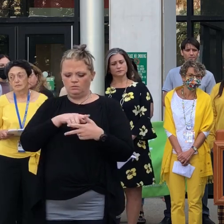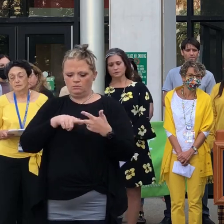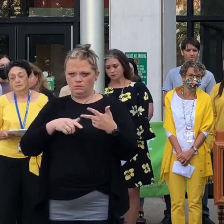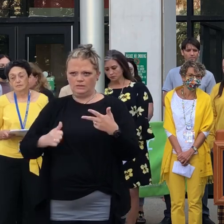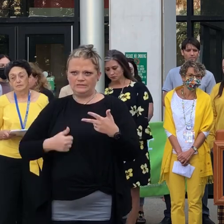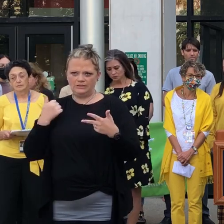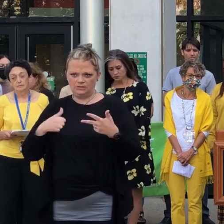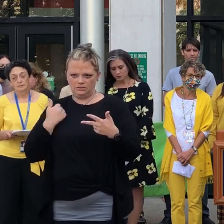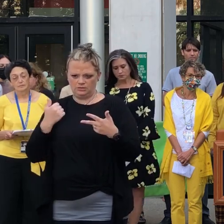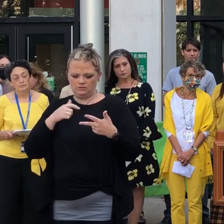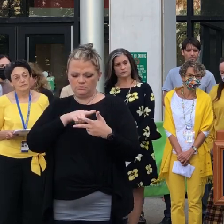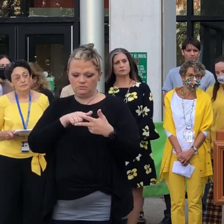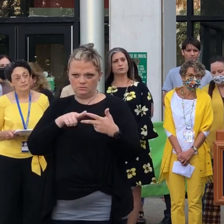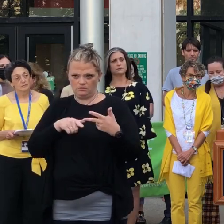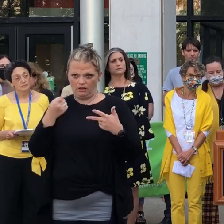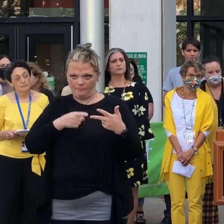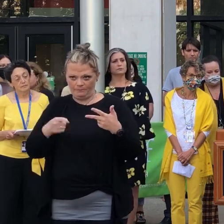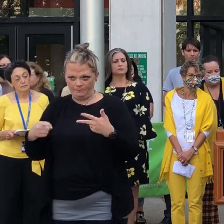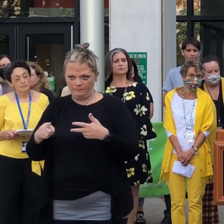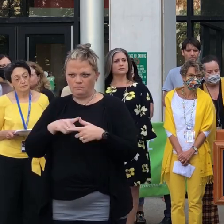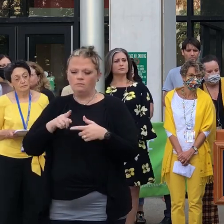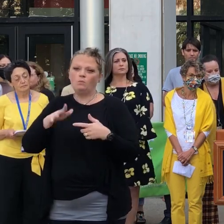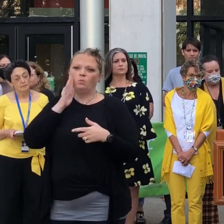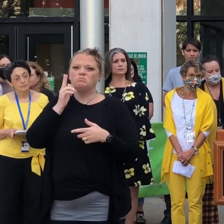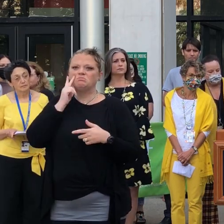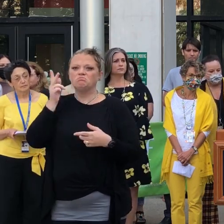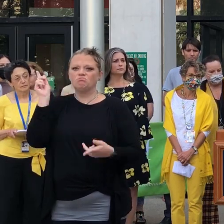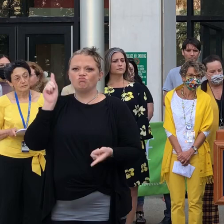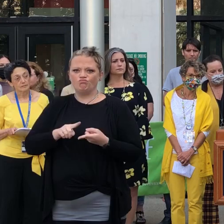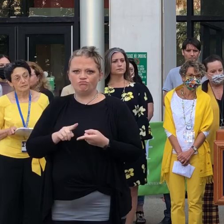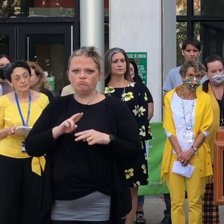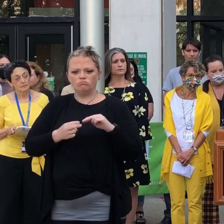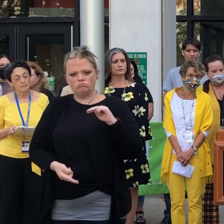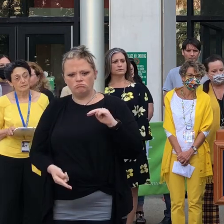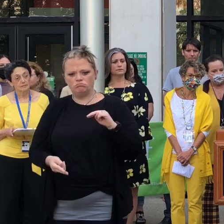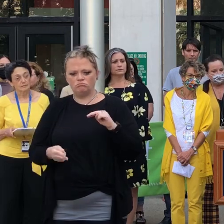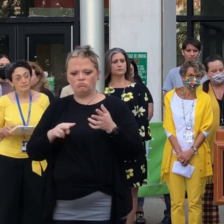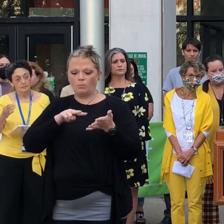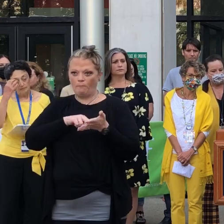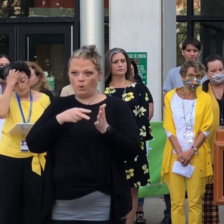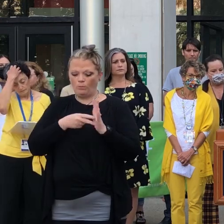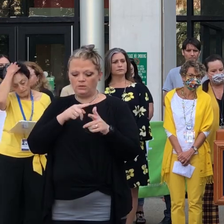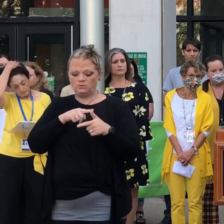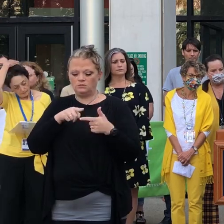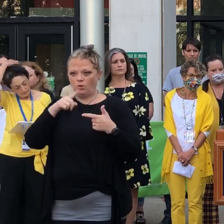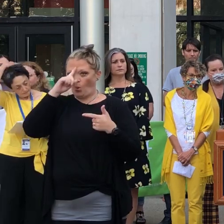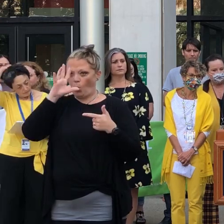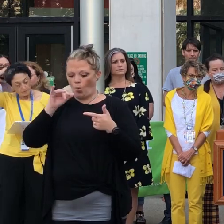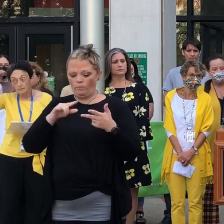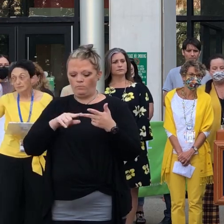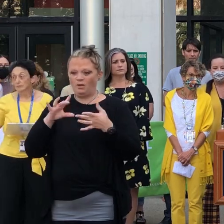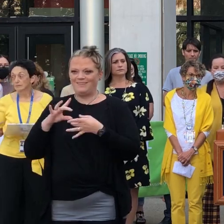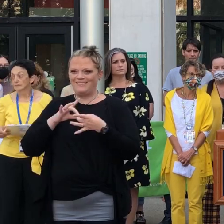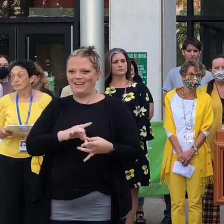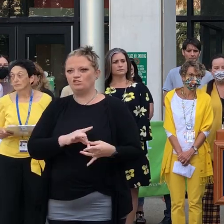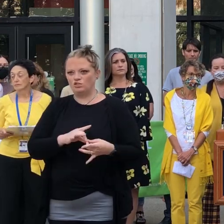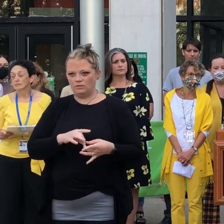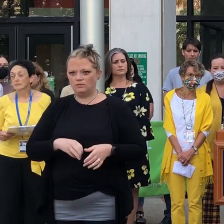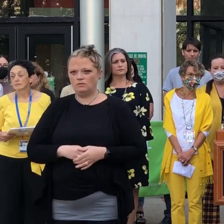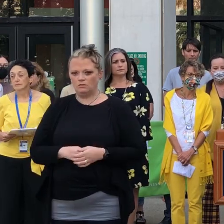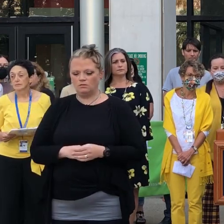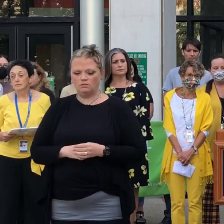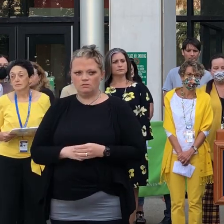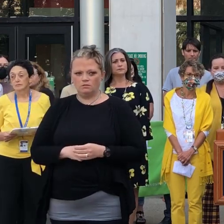you'll see a decrease in suicide. And that is purpose, hope, and connection. And those are